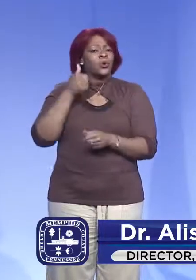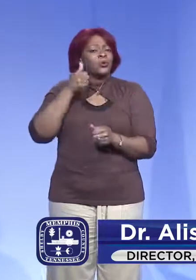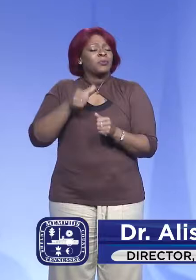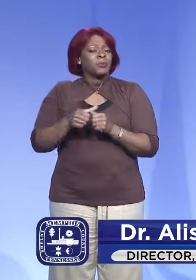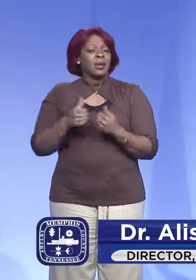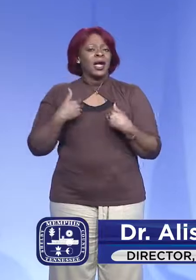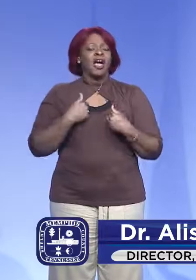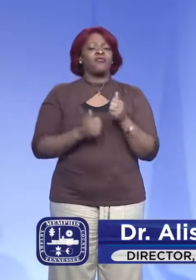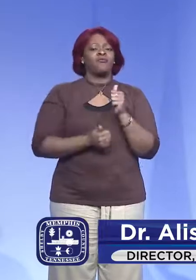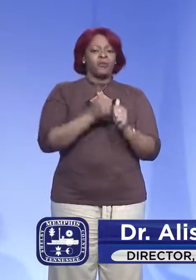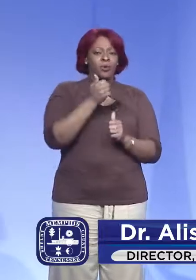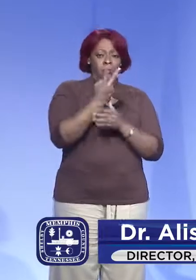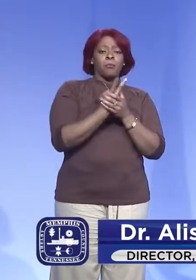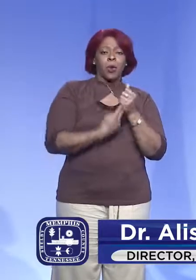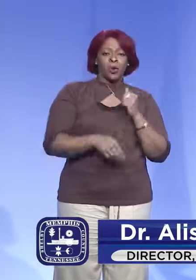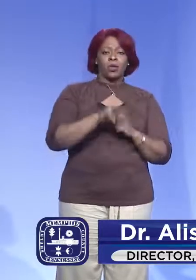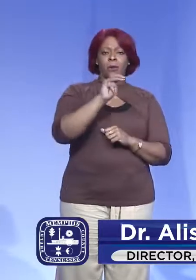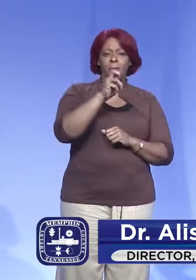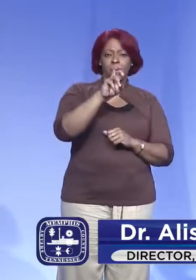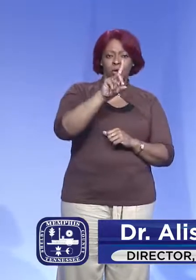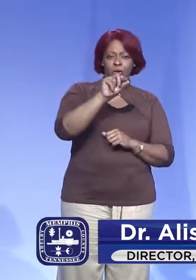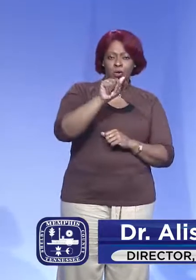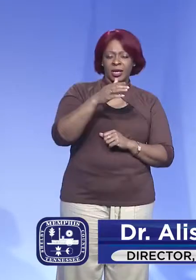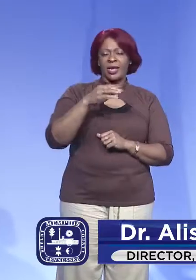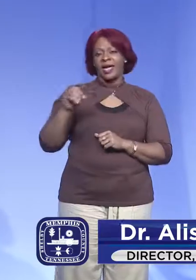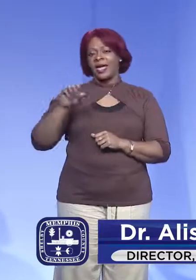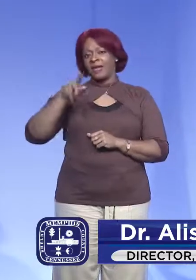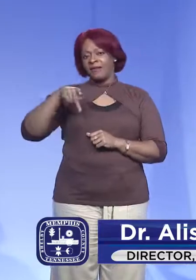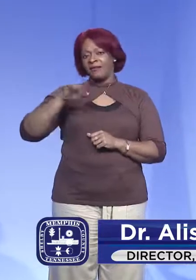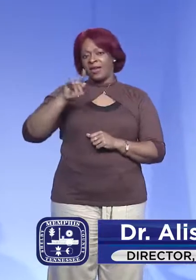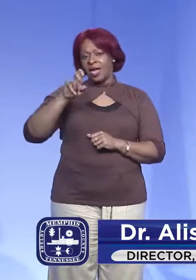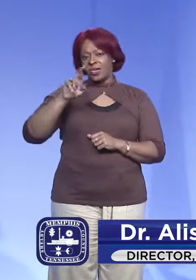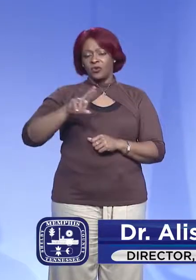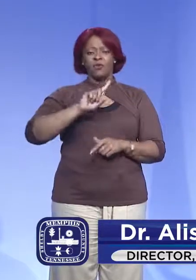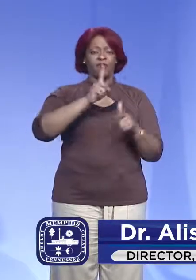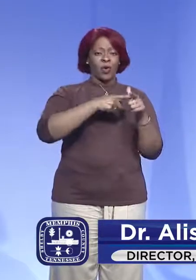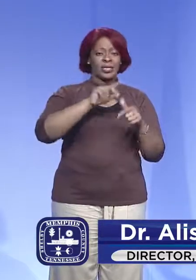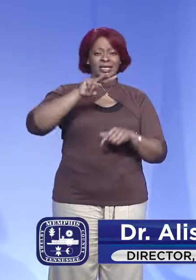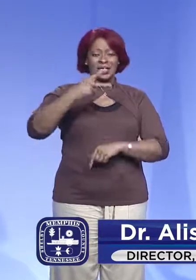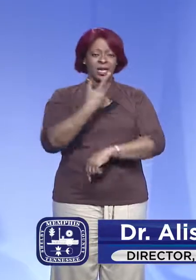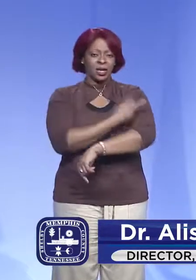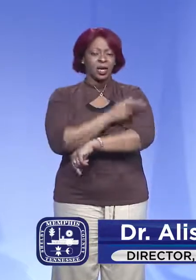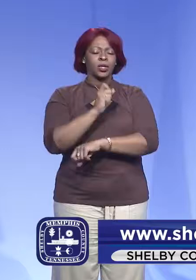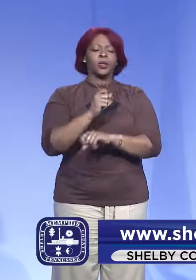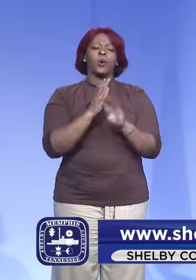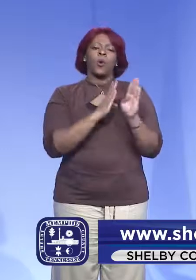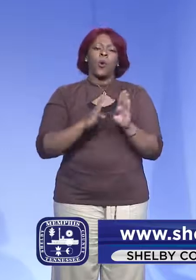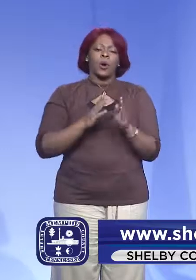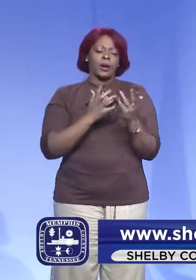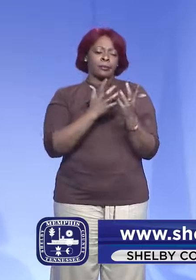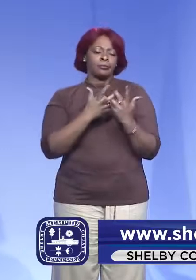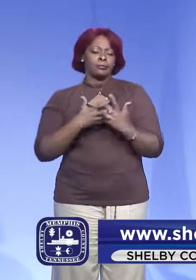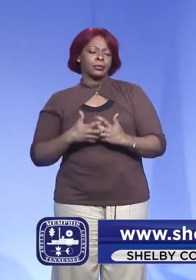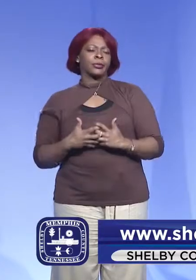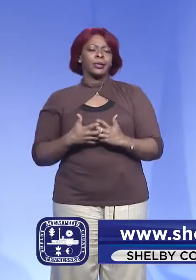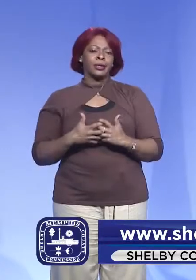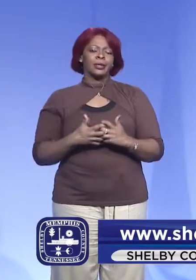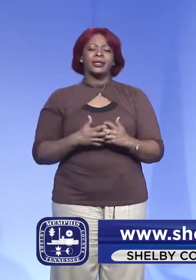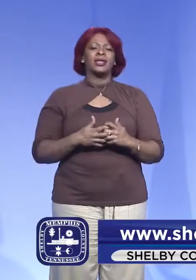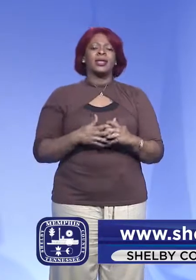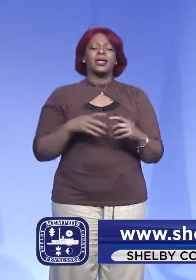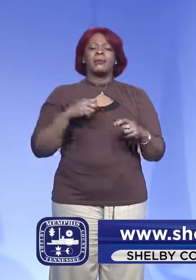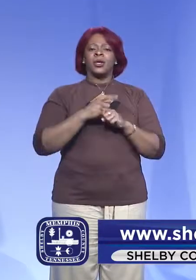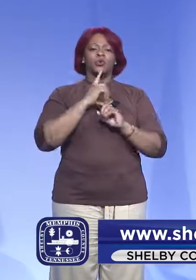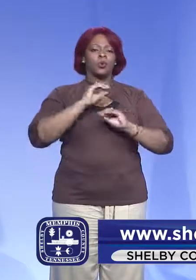have both Moderna vaccine and Pfizer vaccine, first and second dose. So we need to organize things in a way that there isn't a